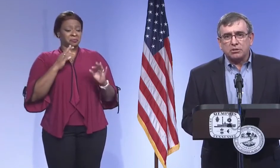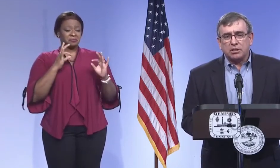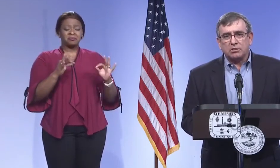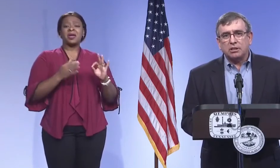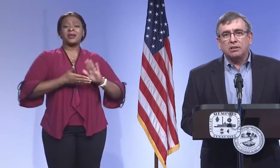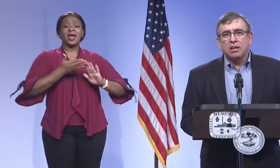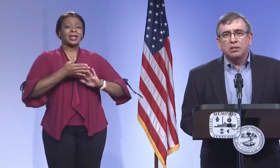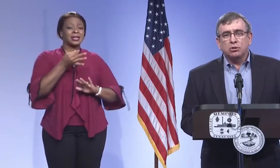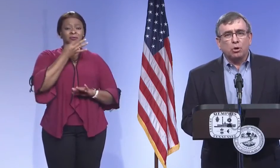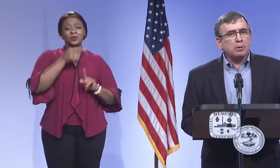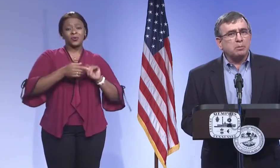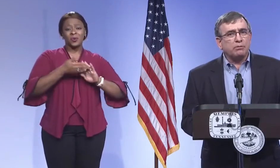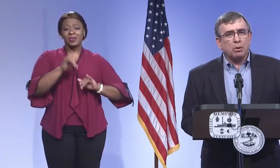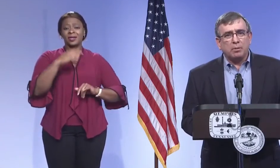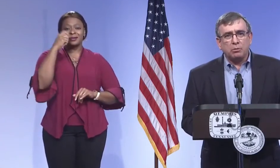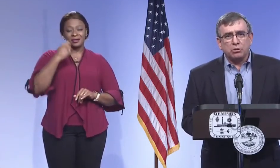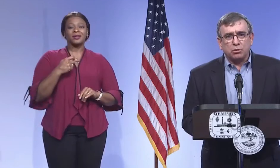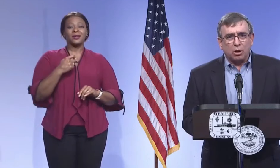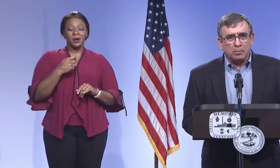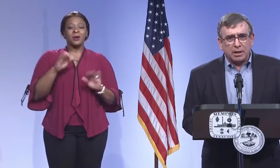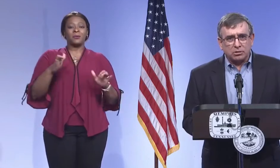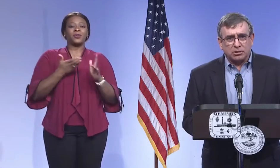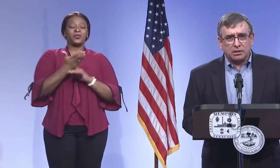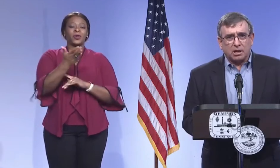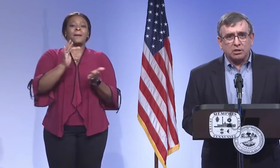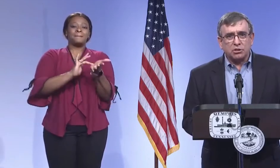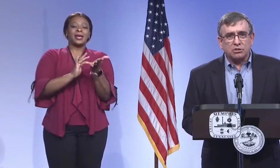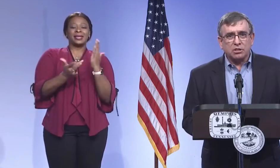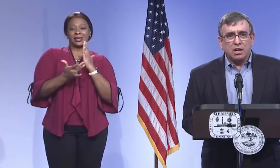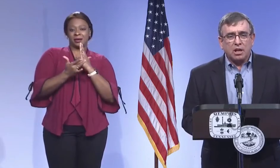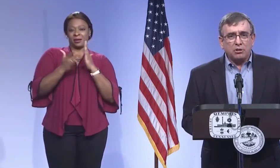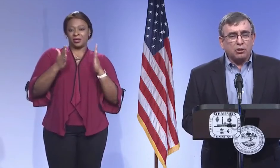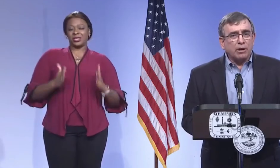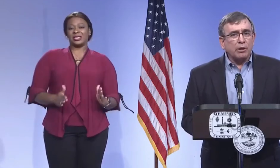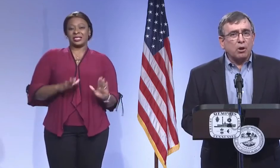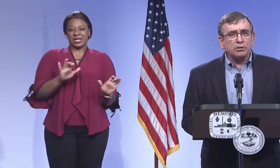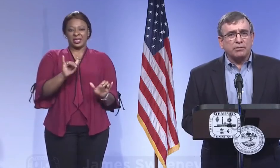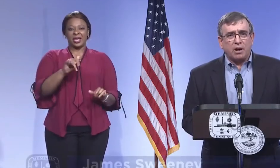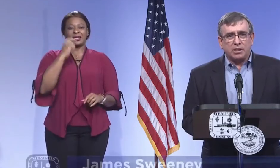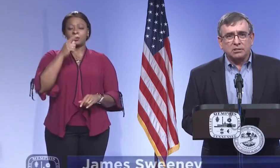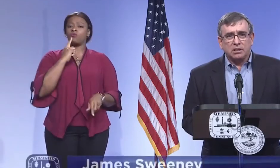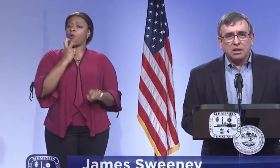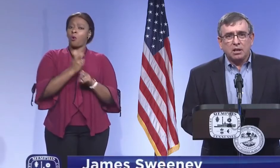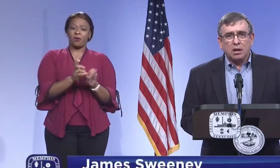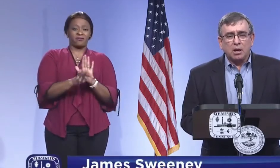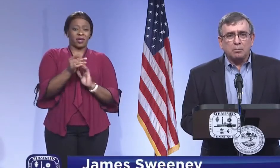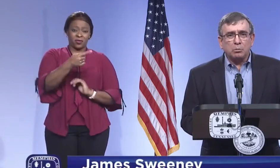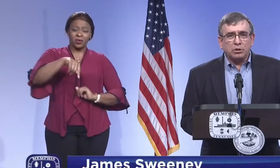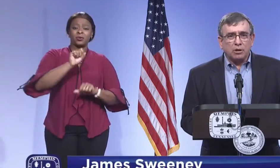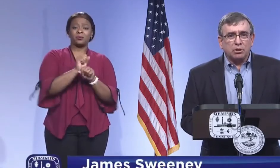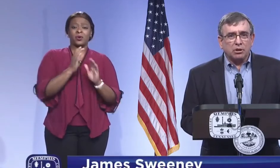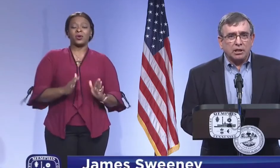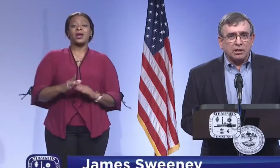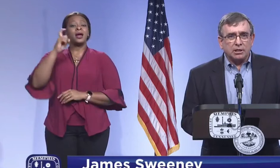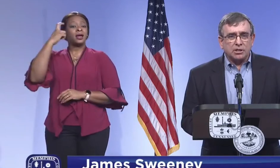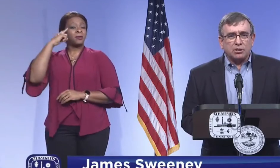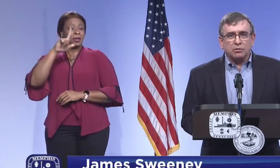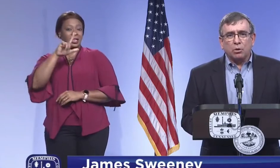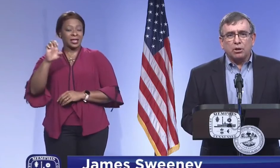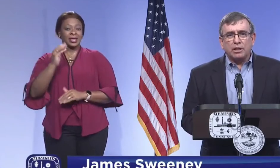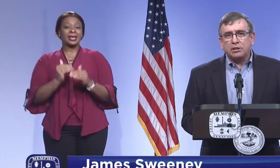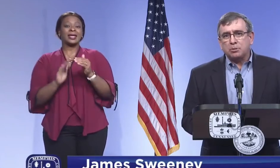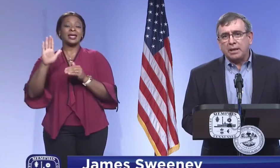this testing. It's normally performed by what you call a medical technologist, and they're very hard to find. But with Governor Lee in the